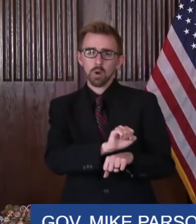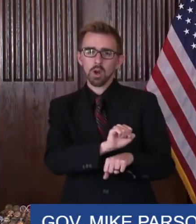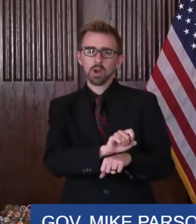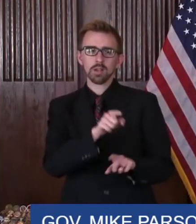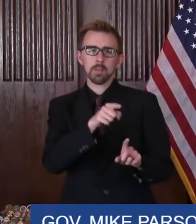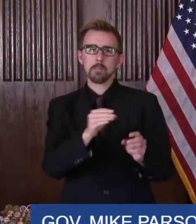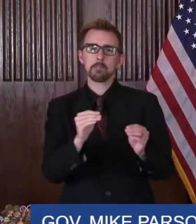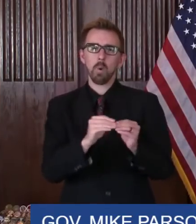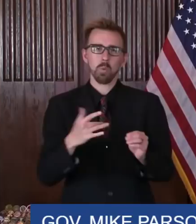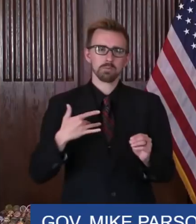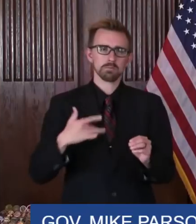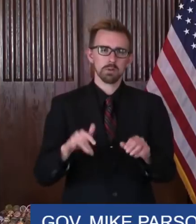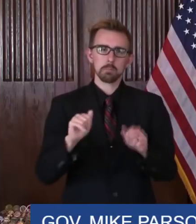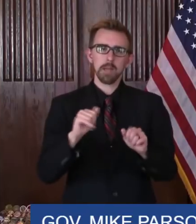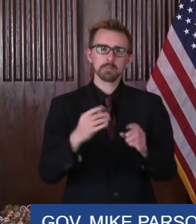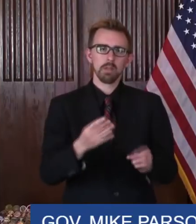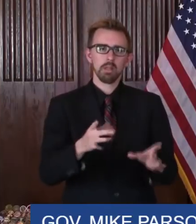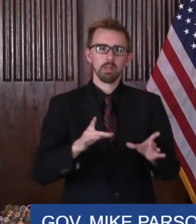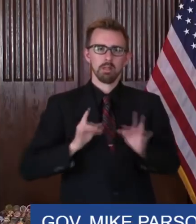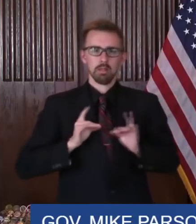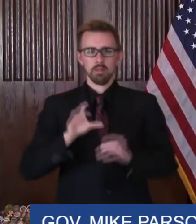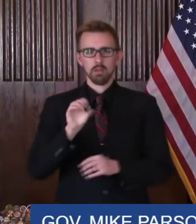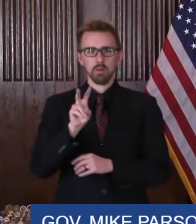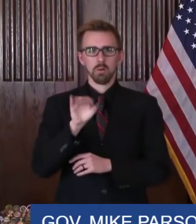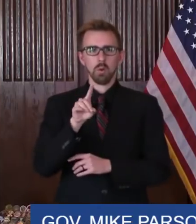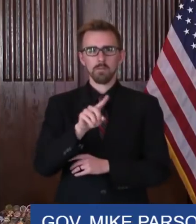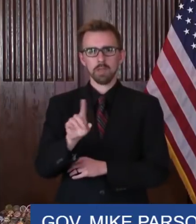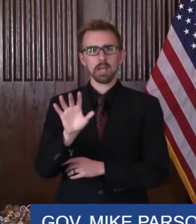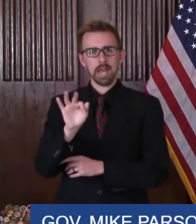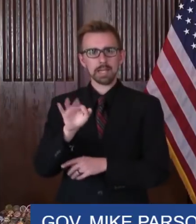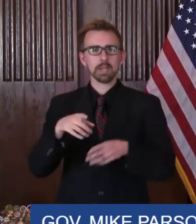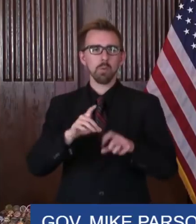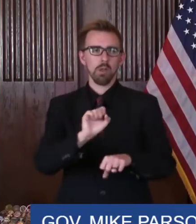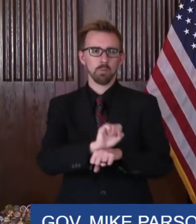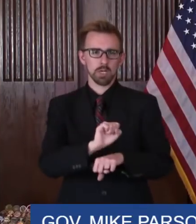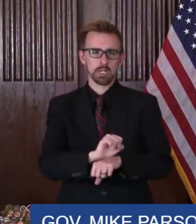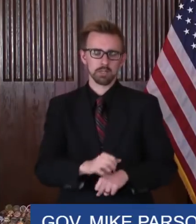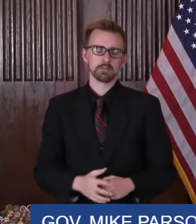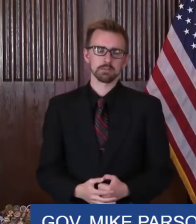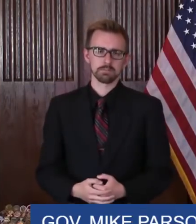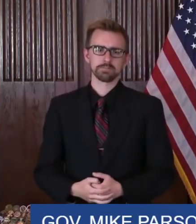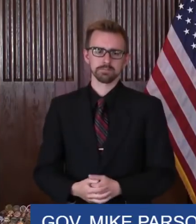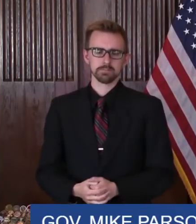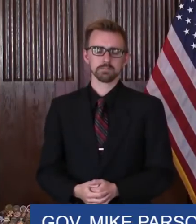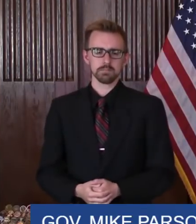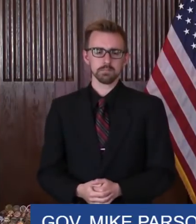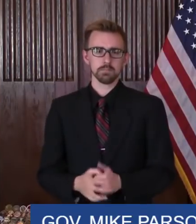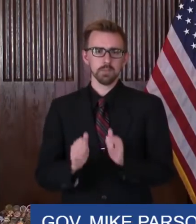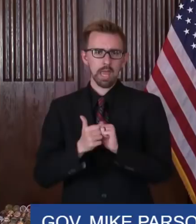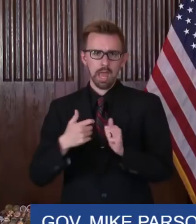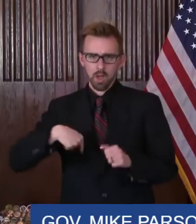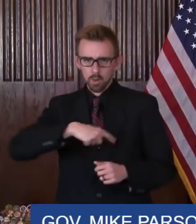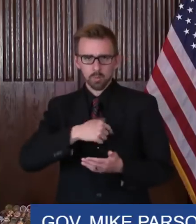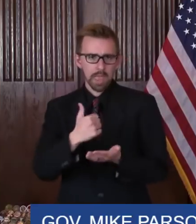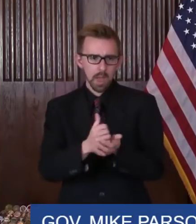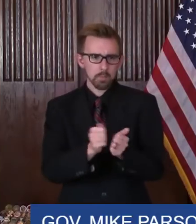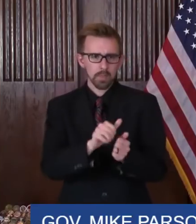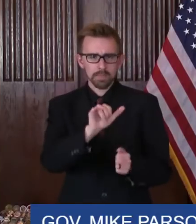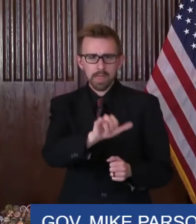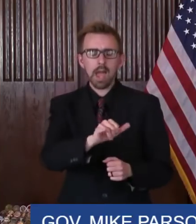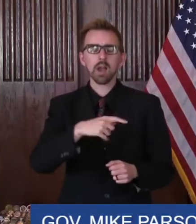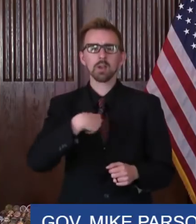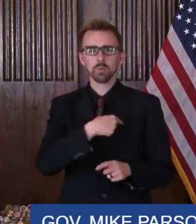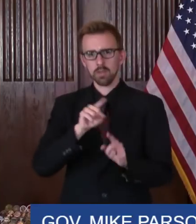more likely to be exposed to COVID-19 while on the job. To help with this, we are directing